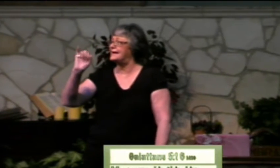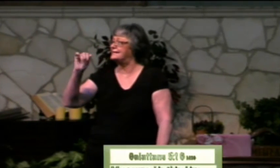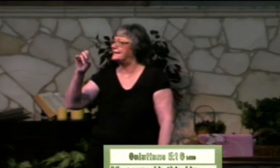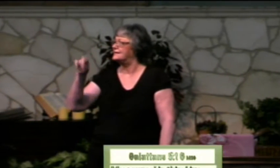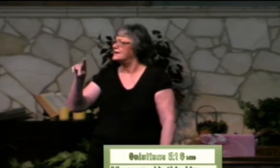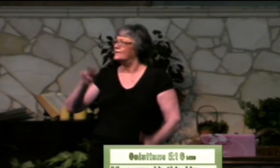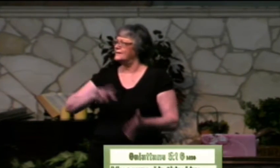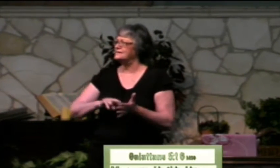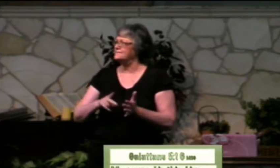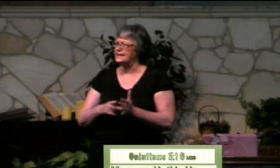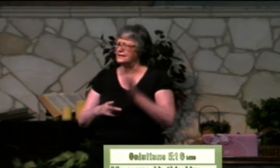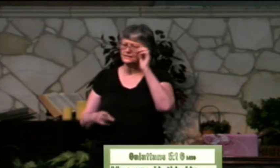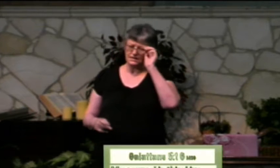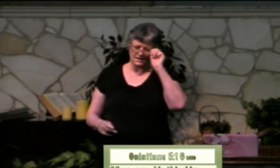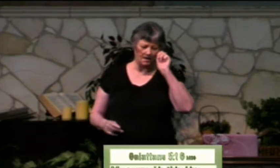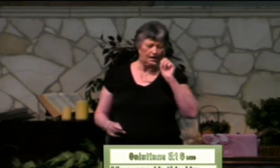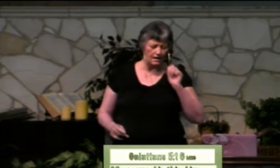animated. What does it mean?